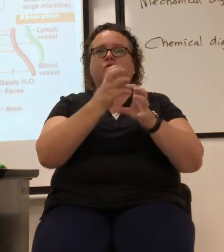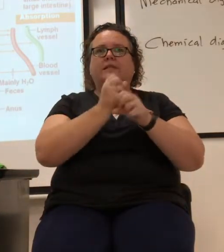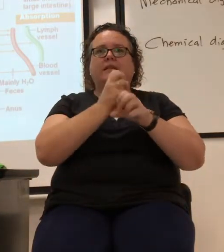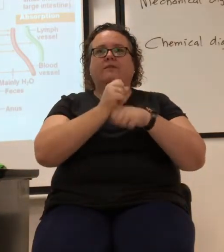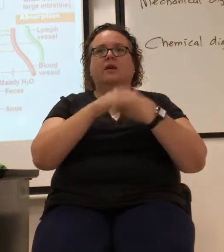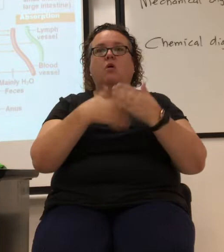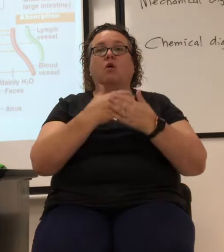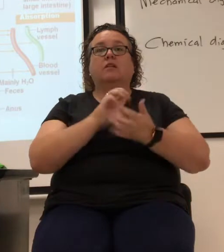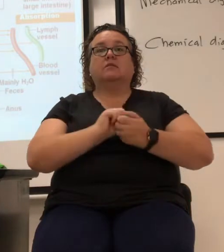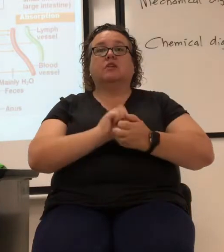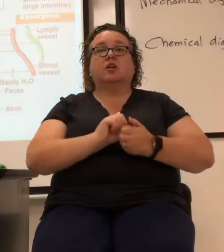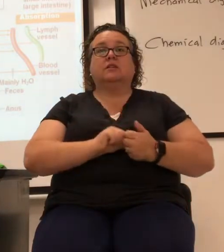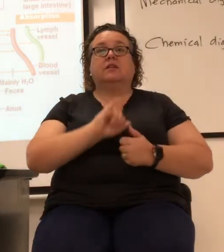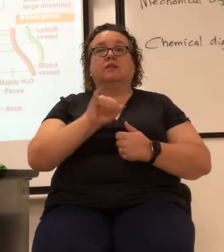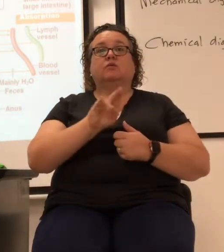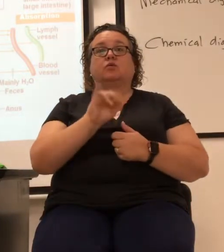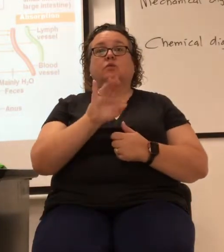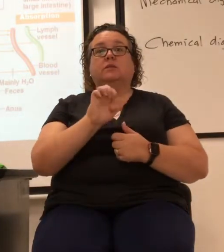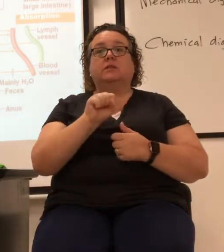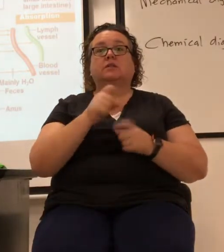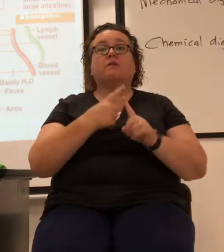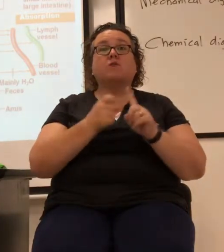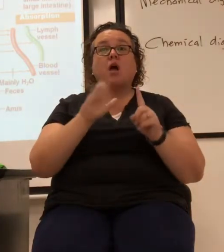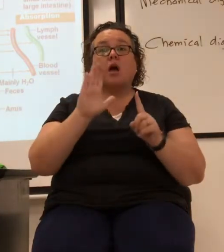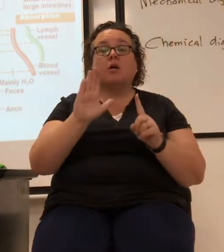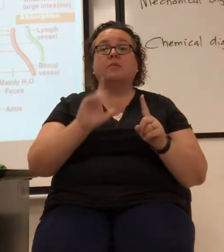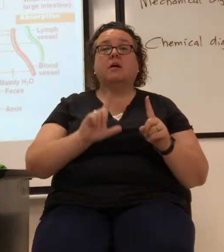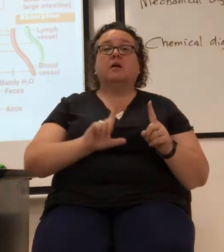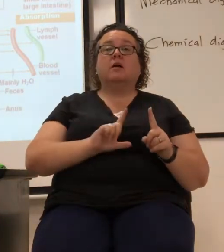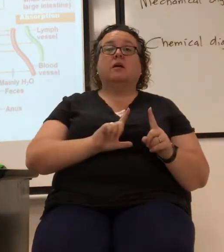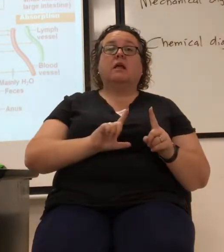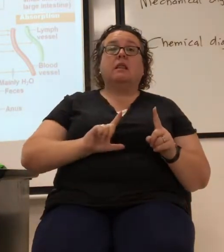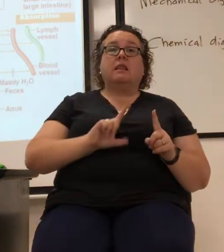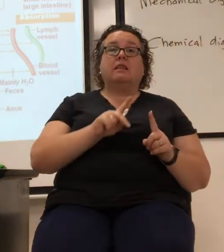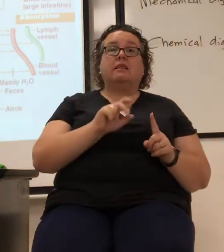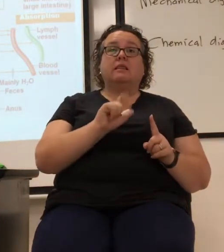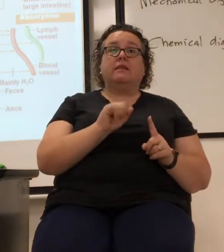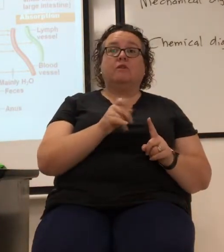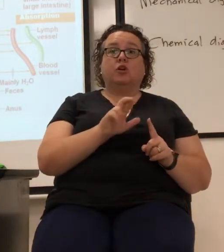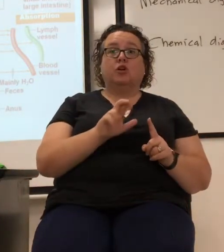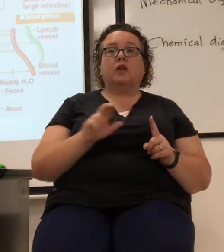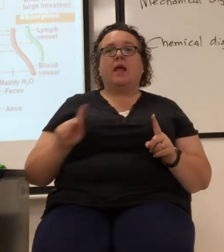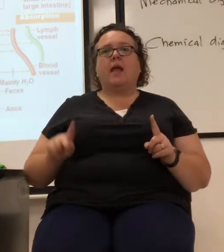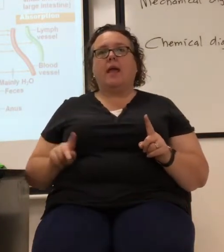digestive juices from liver and pancreas.